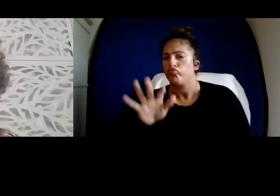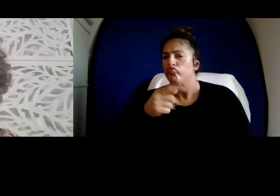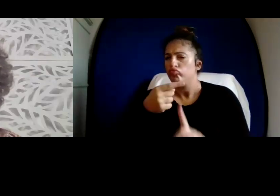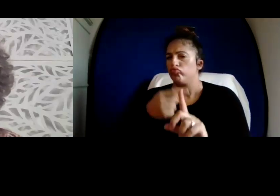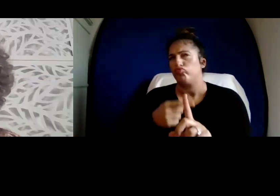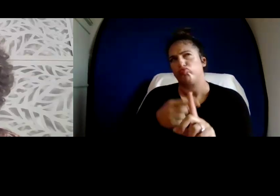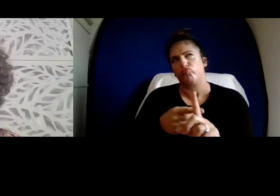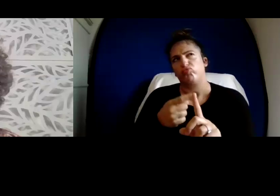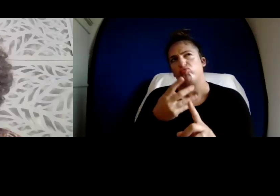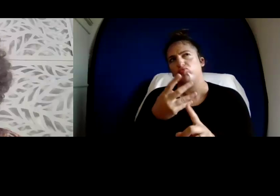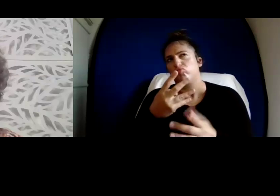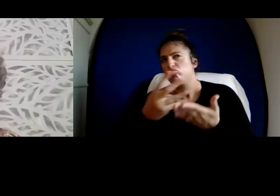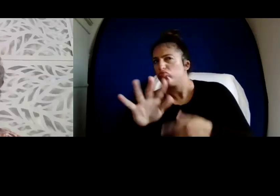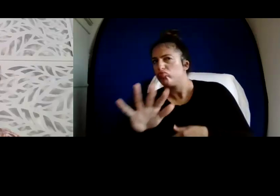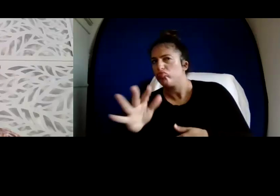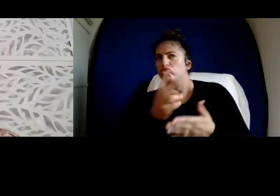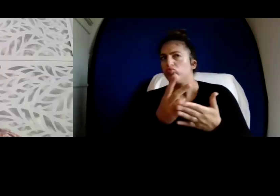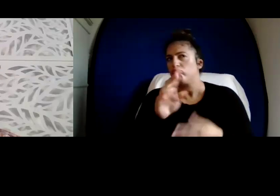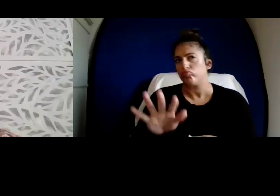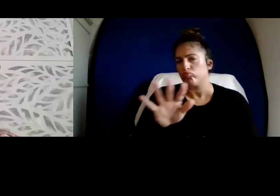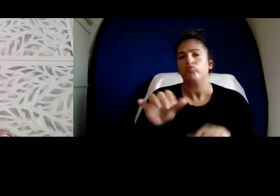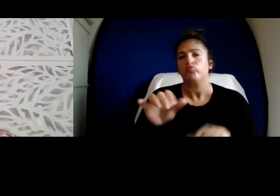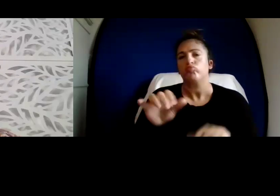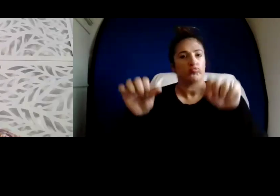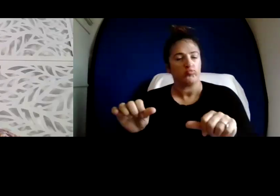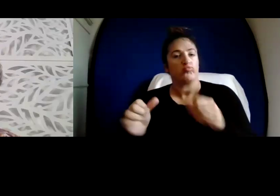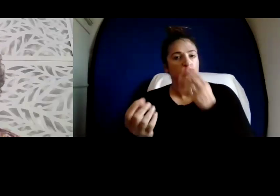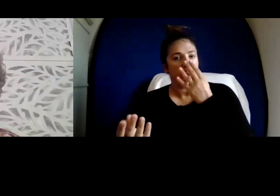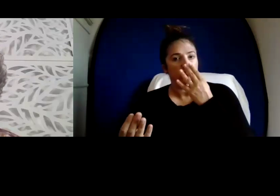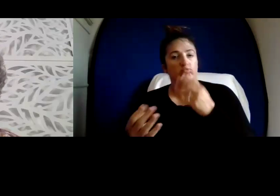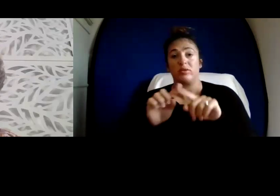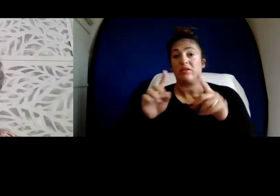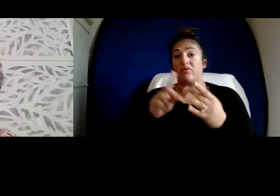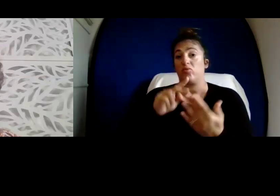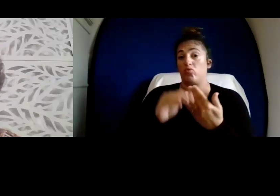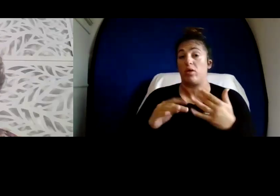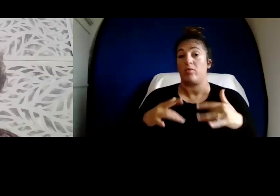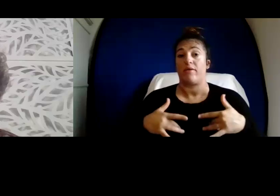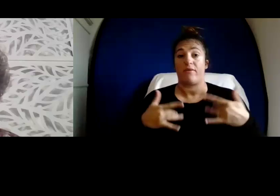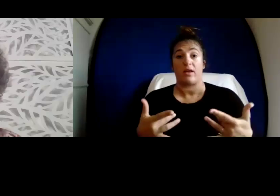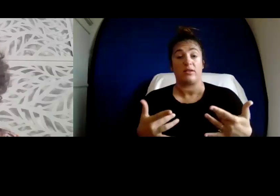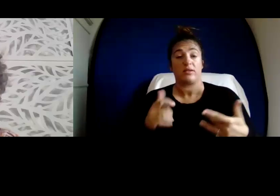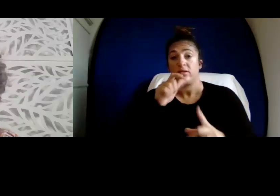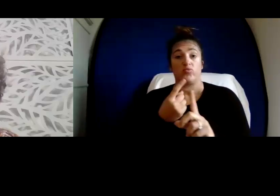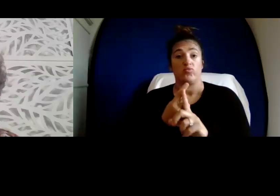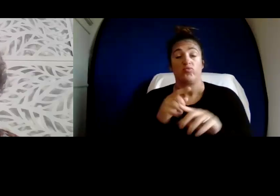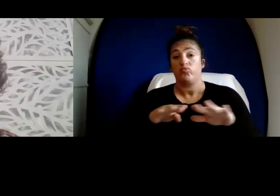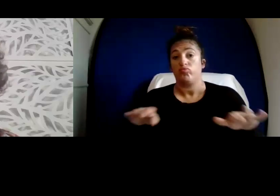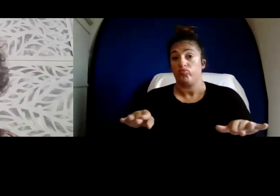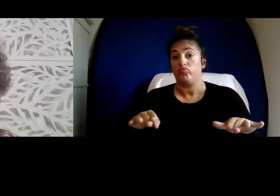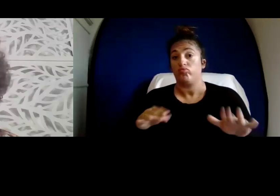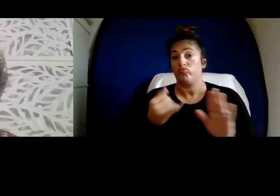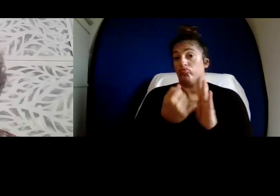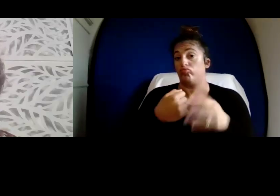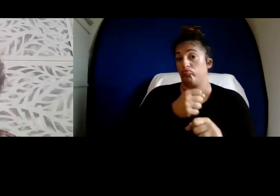hopefully within a few weeks. And we welcome you to learn more about the different programs that we have events in, not just a children's crafting. We